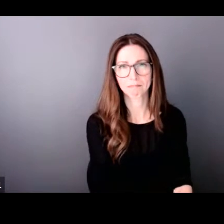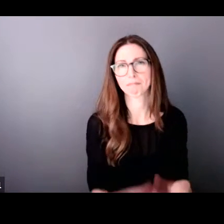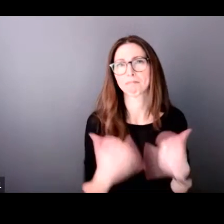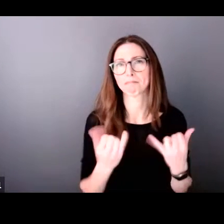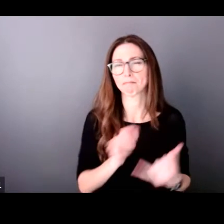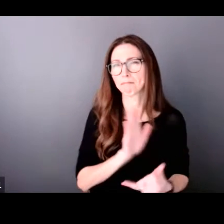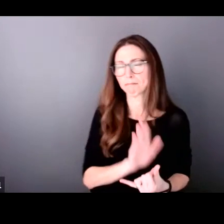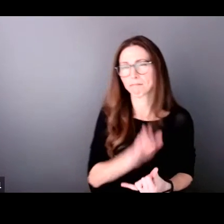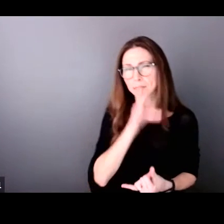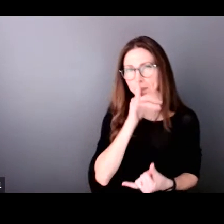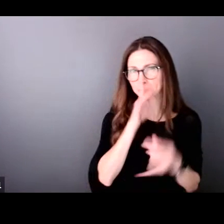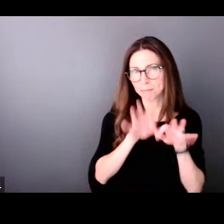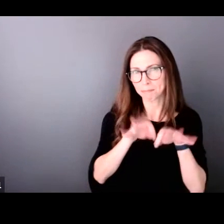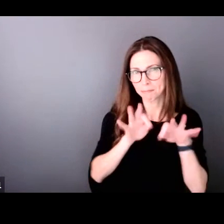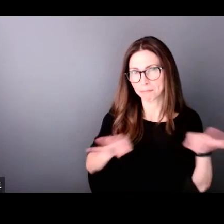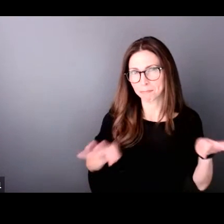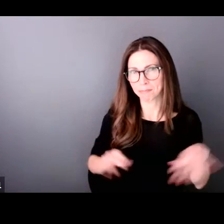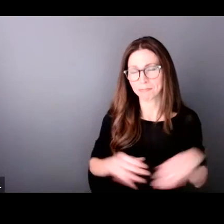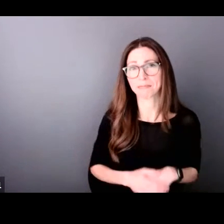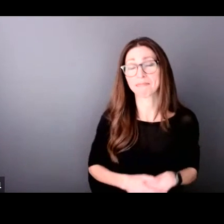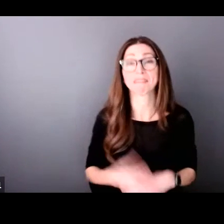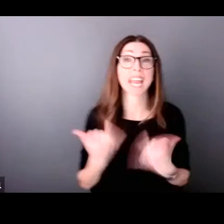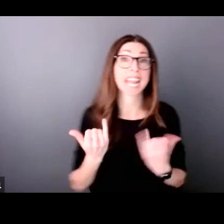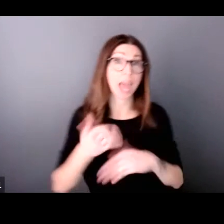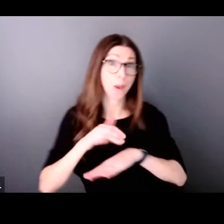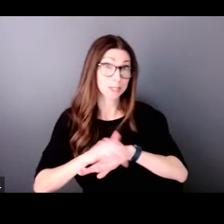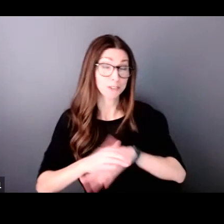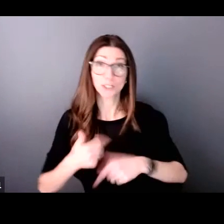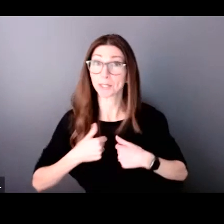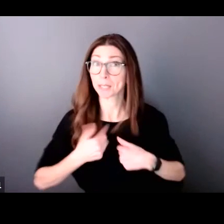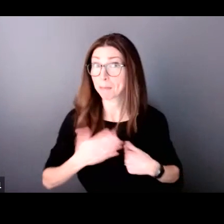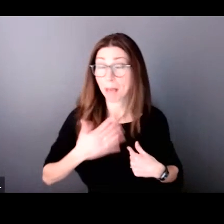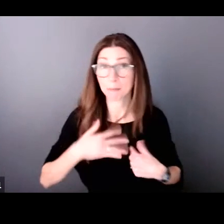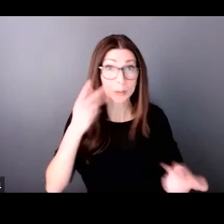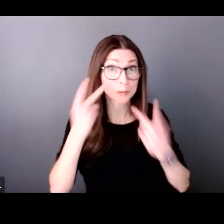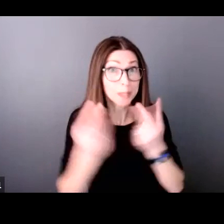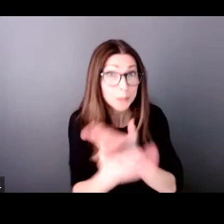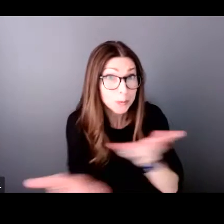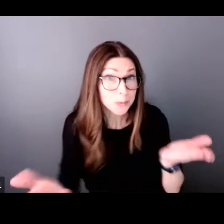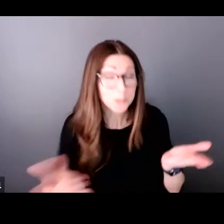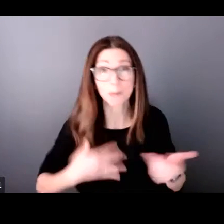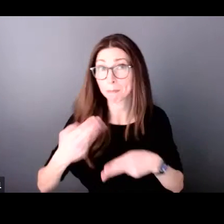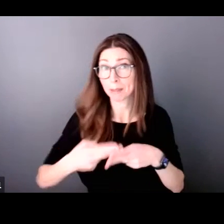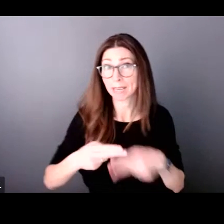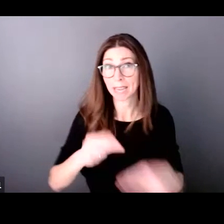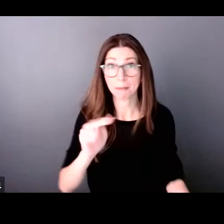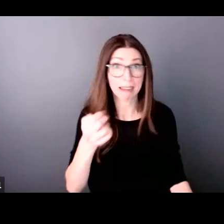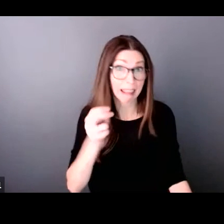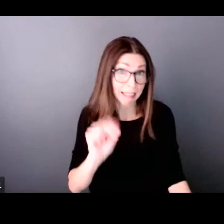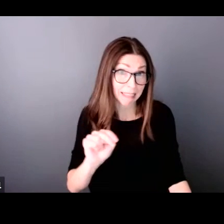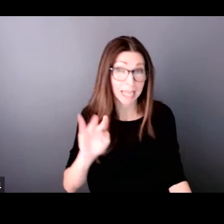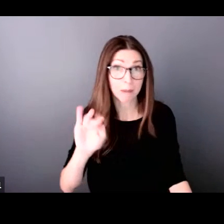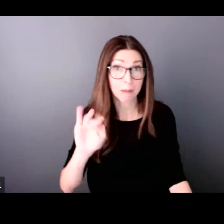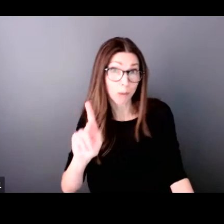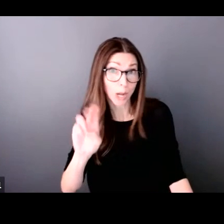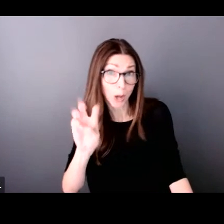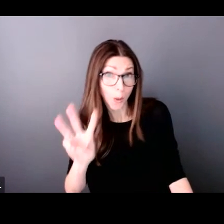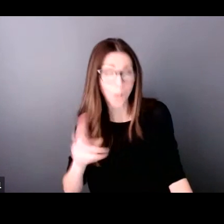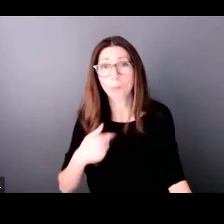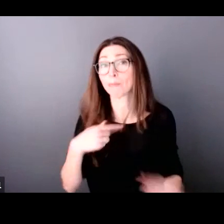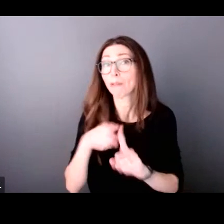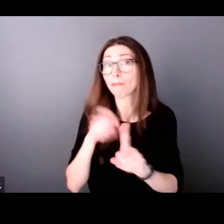ton ni. I'm very glad to greet you today. My name is Nathan Brinklow in English. I'm from the Turtle